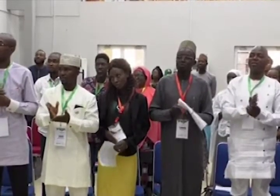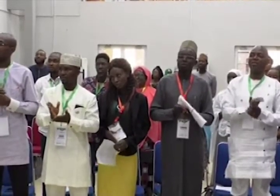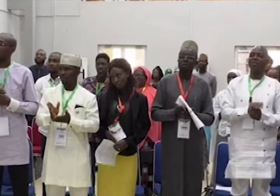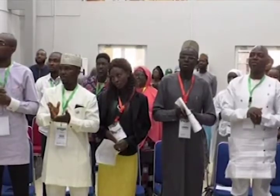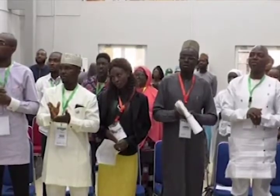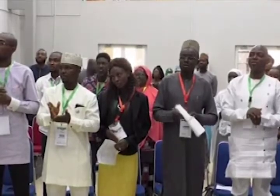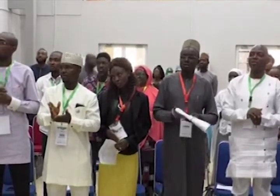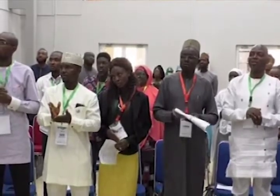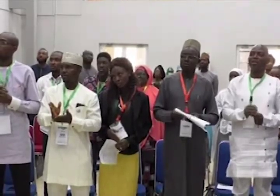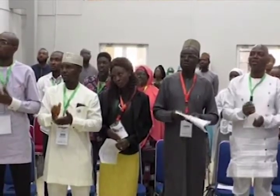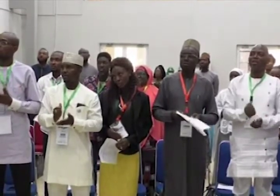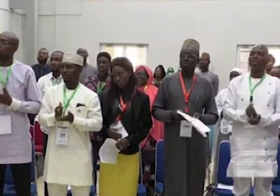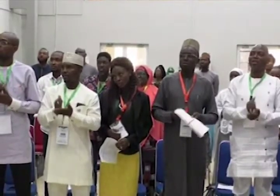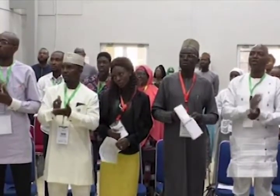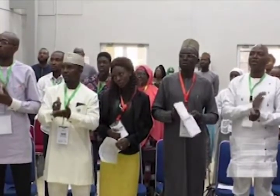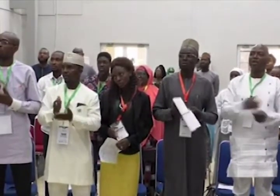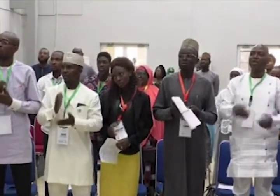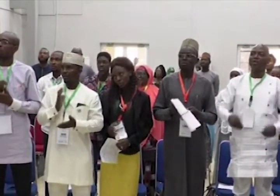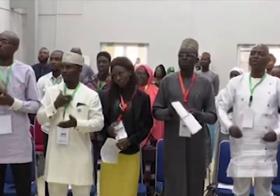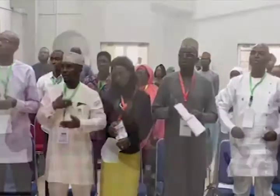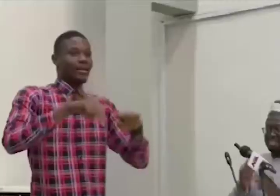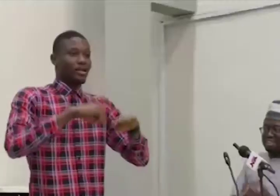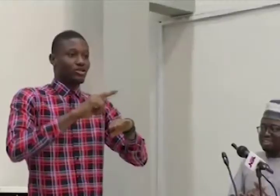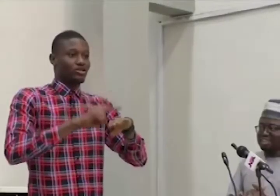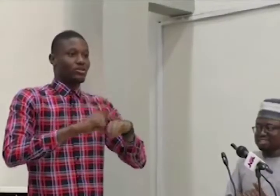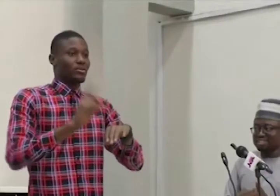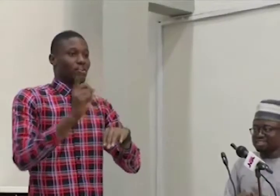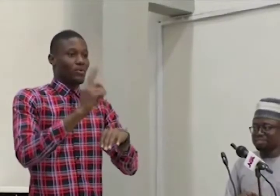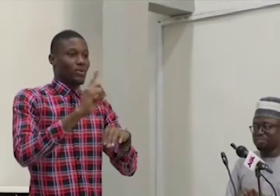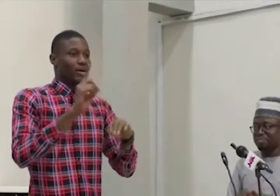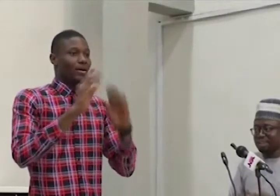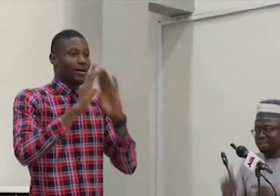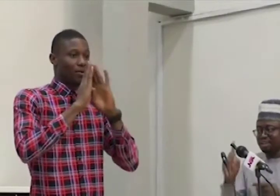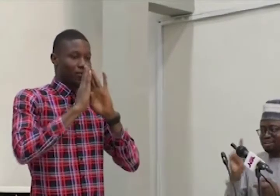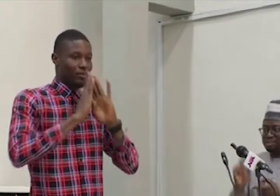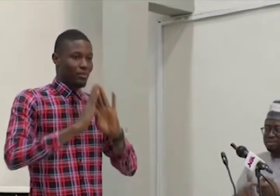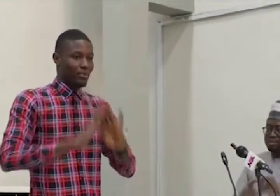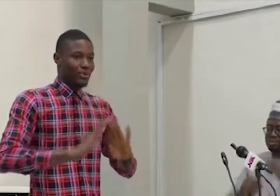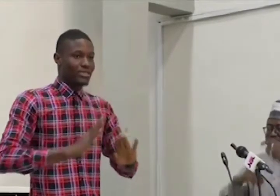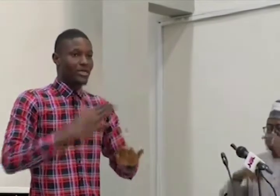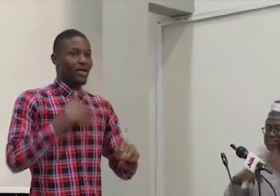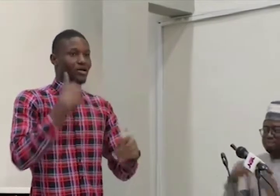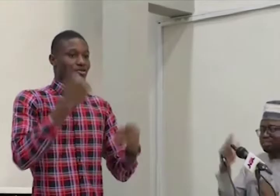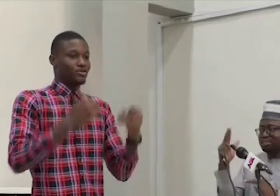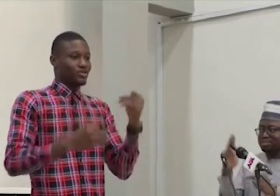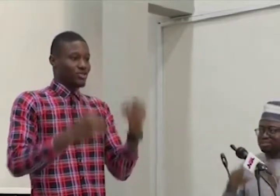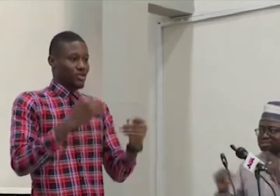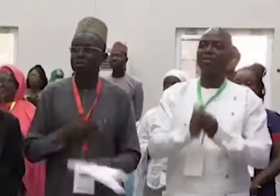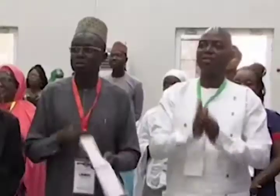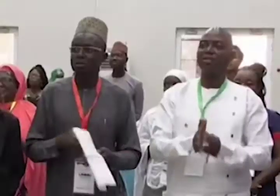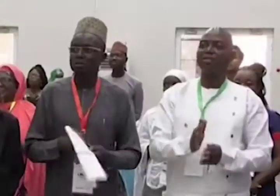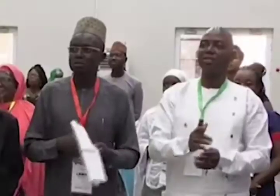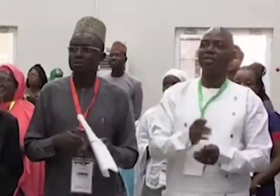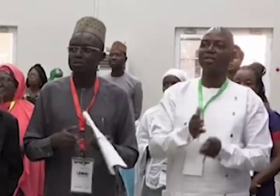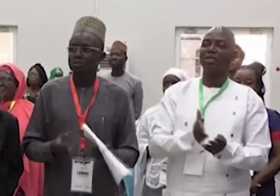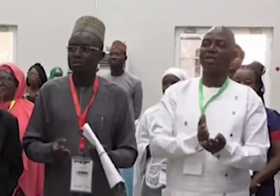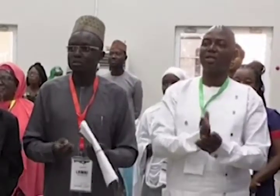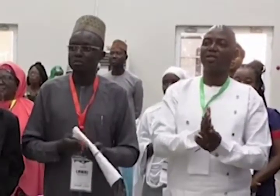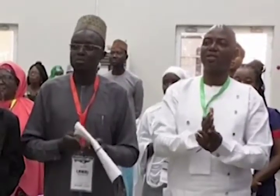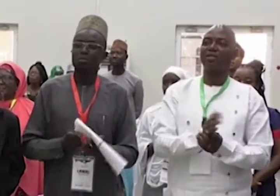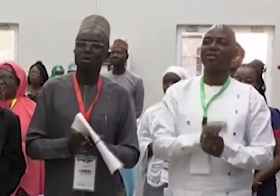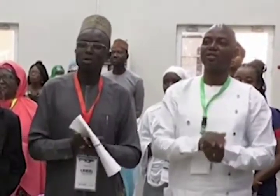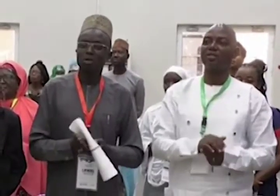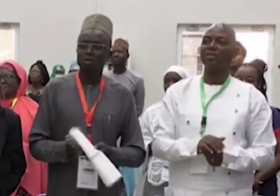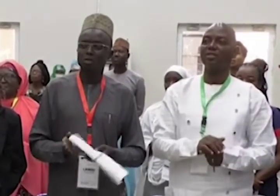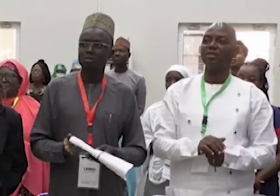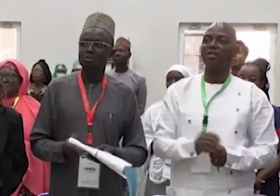Education, instead of hiding deaf persons or sentencing them to traditional medicines, models and materials